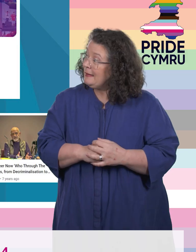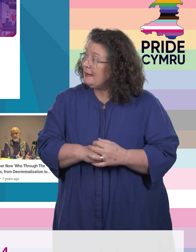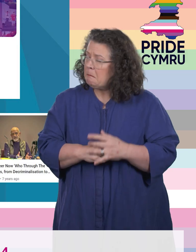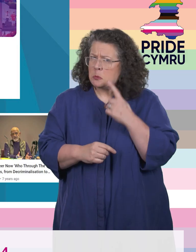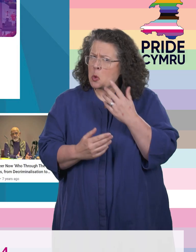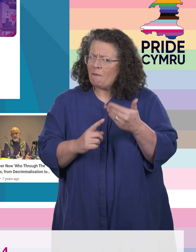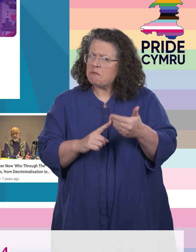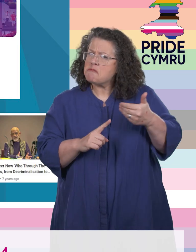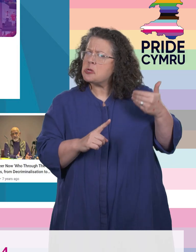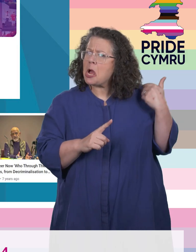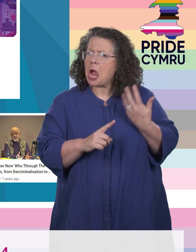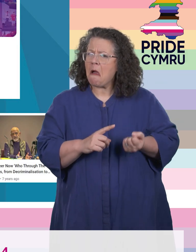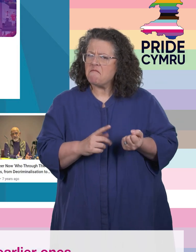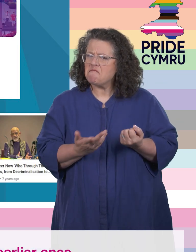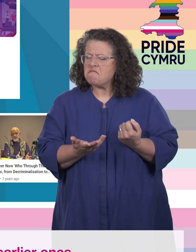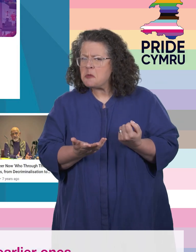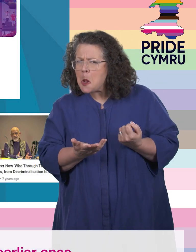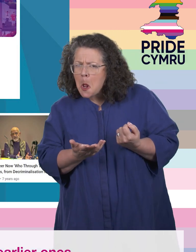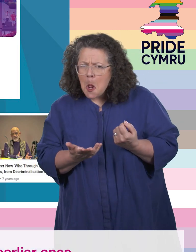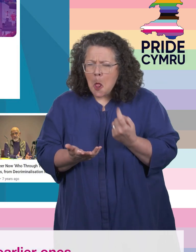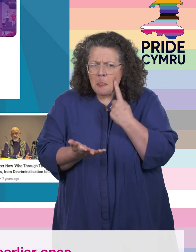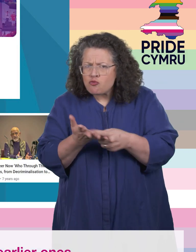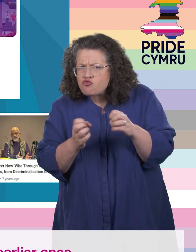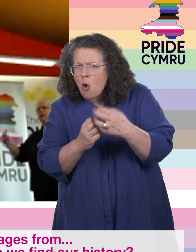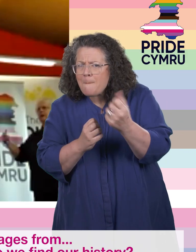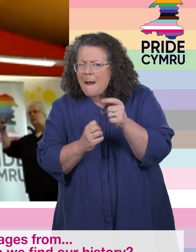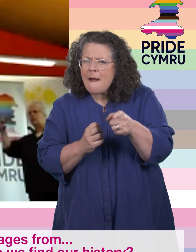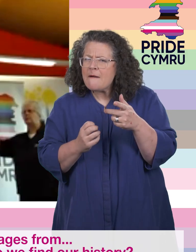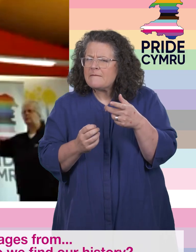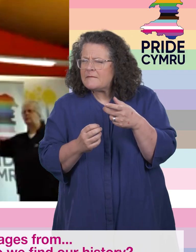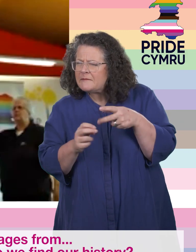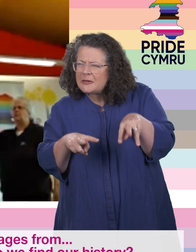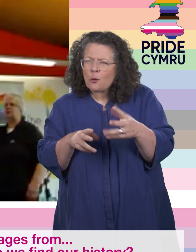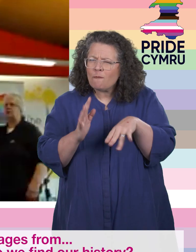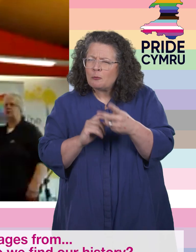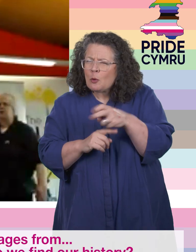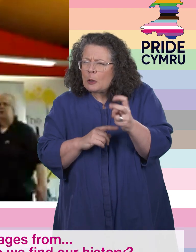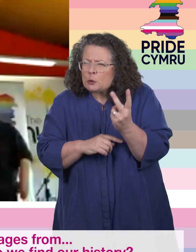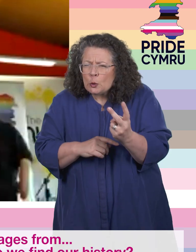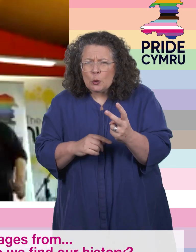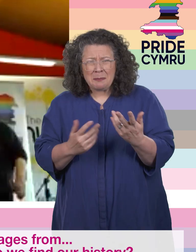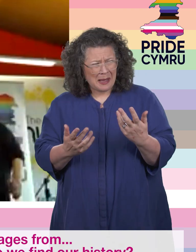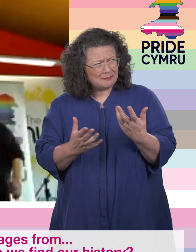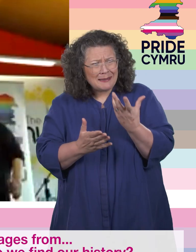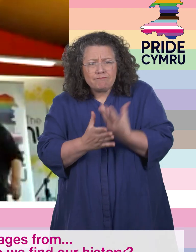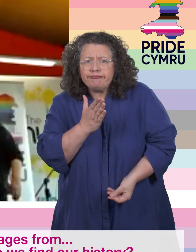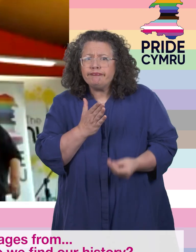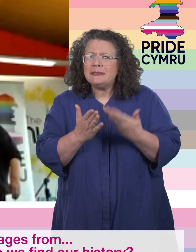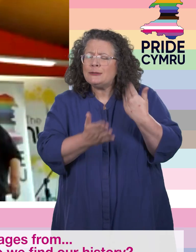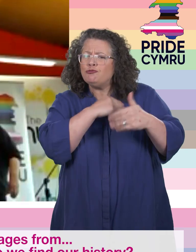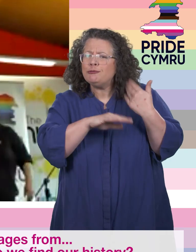off in 2014. I don't know if there's any earlier ones. I mean, Rob's got some images from 2000, some video